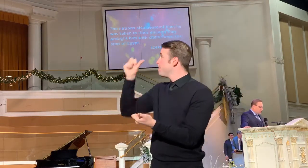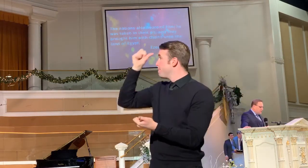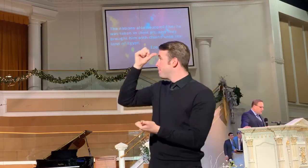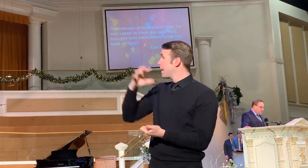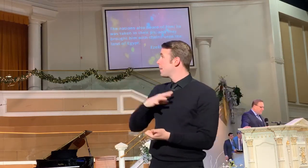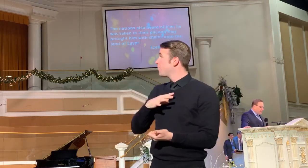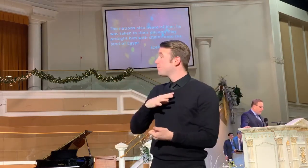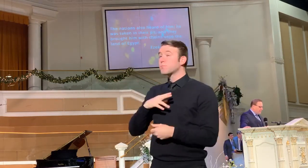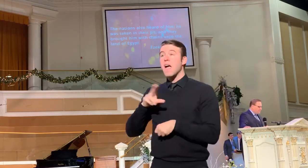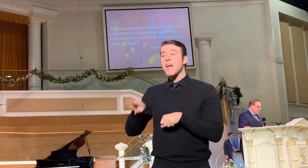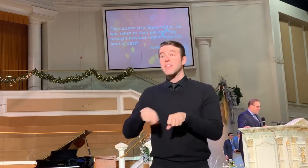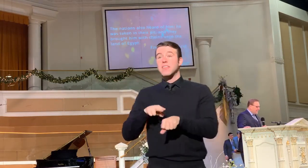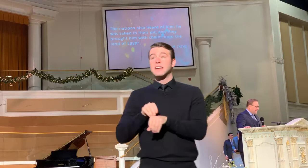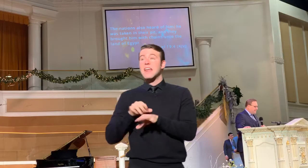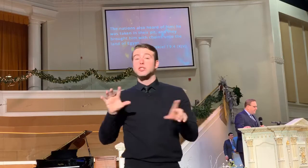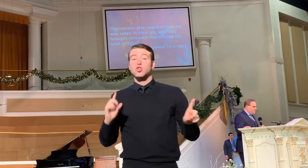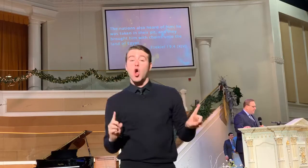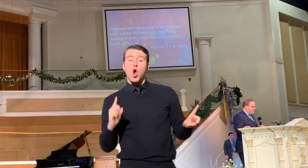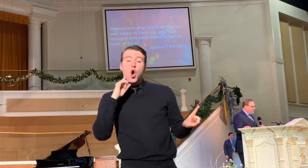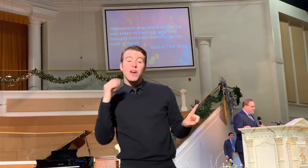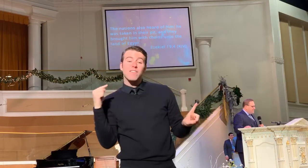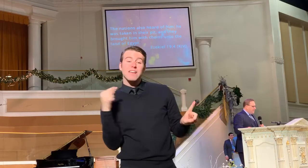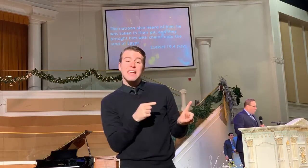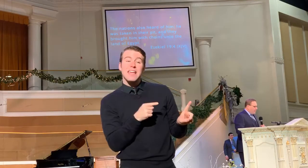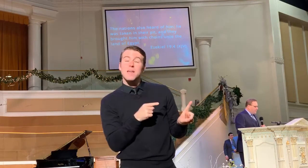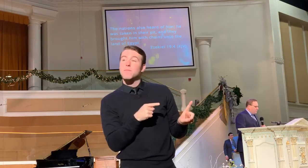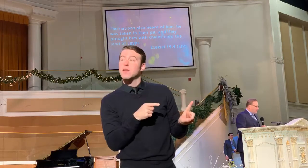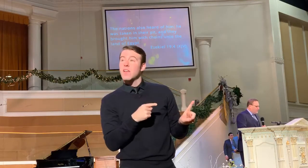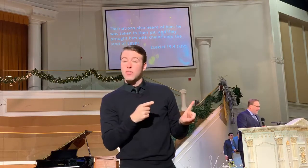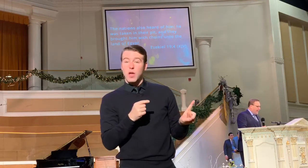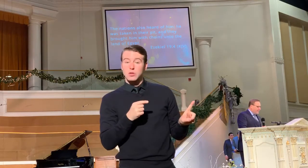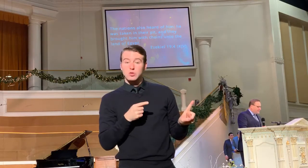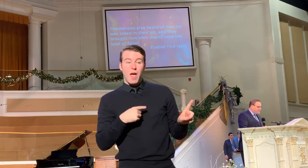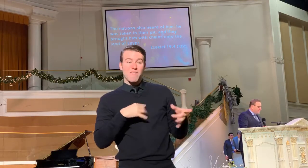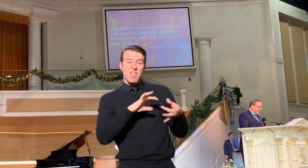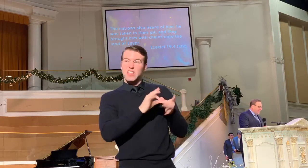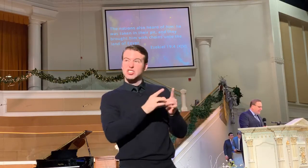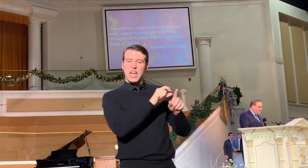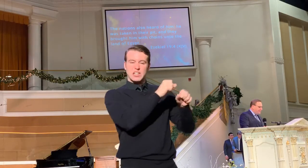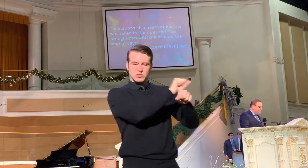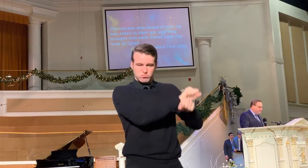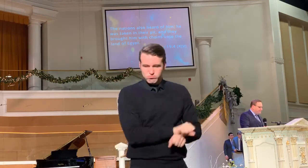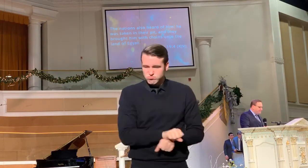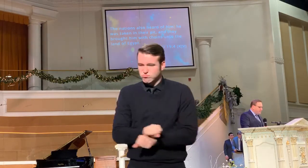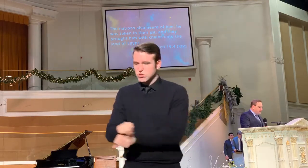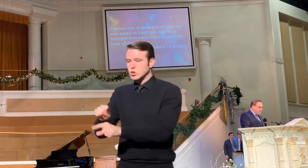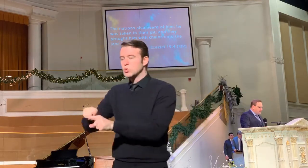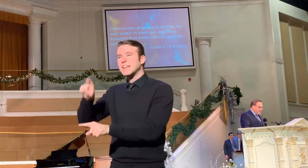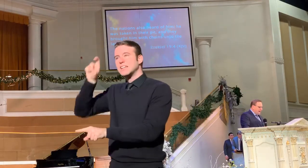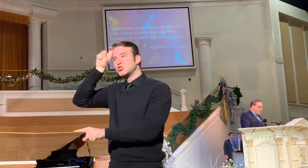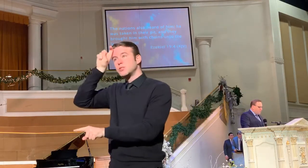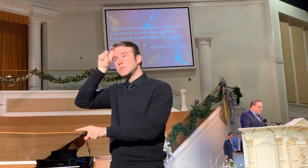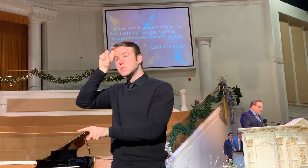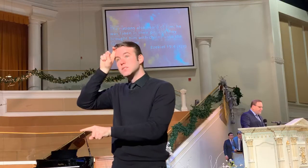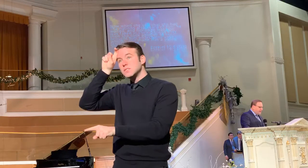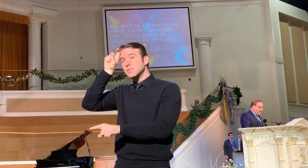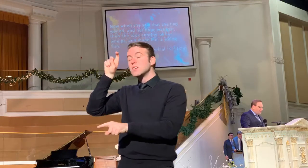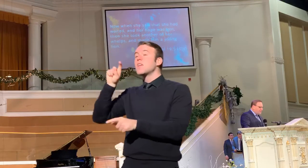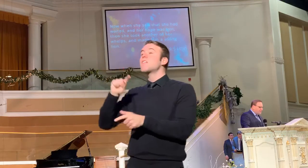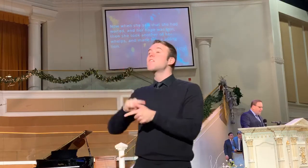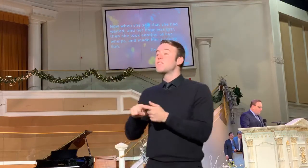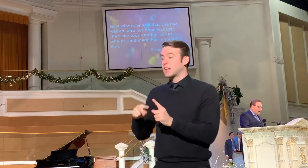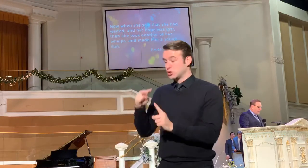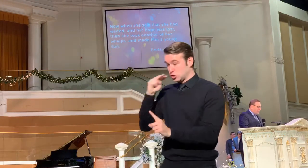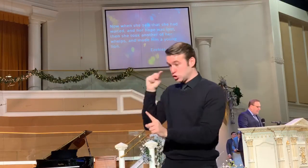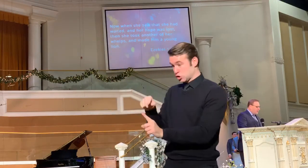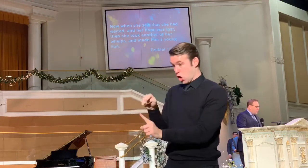nations also heard of him. He was taken in their pit. They brought him with chains unto the land of Egypt. Now when she saw